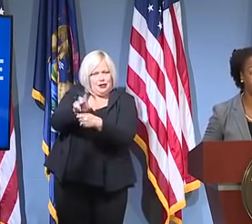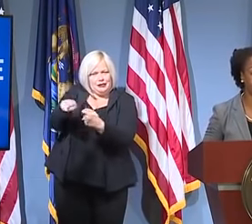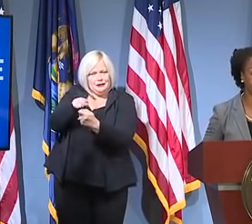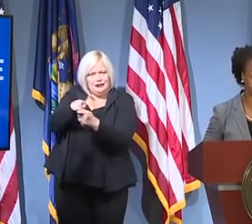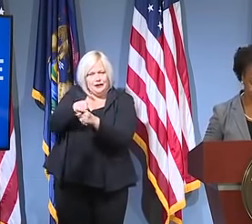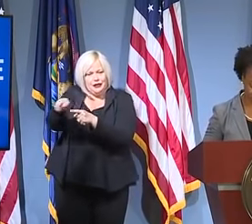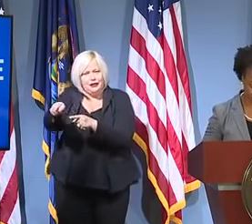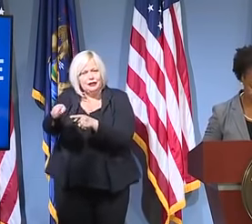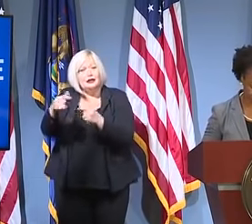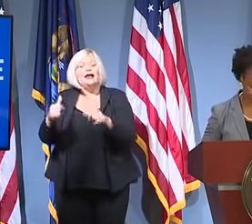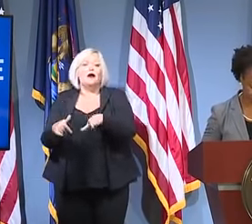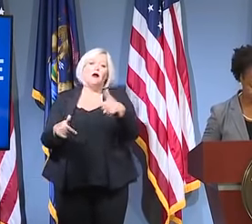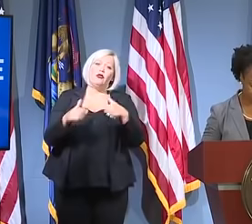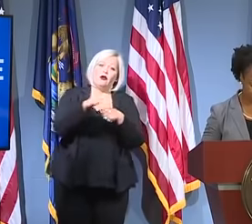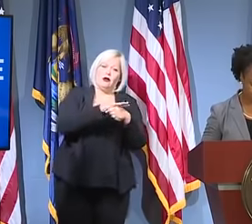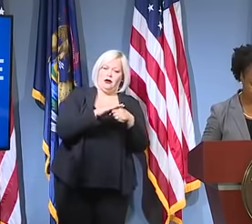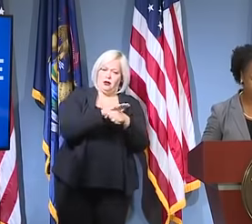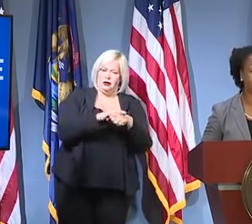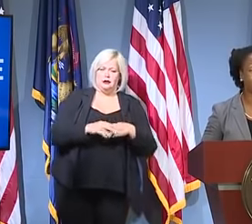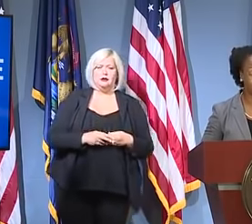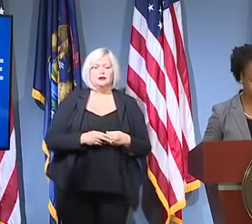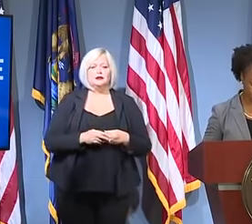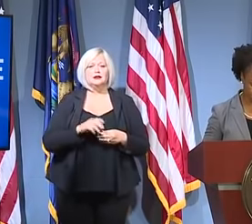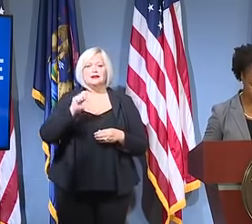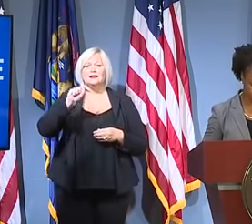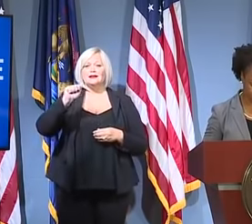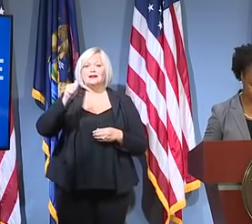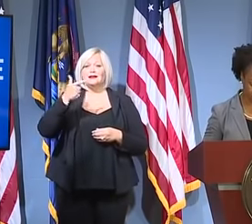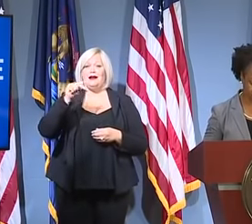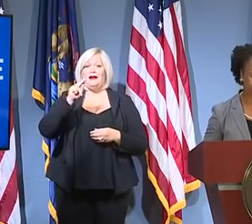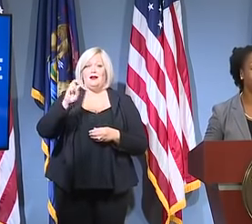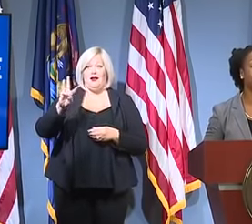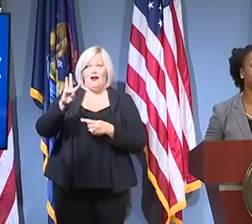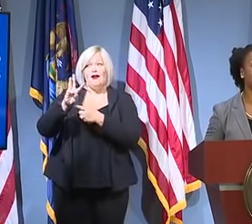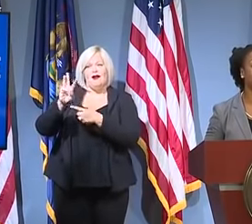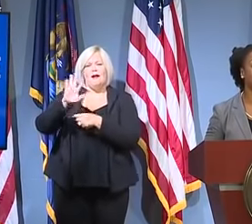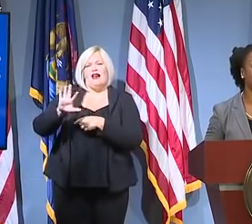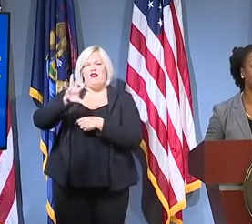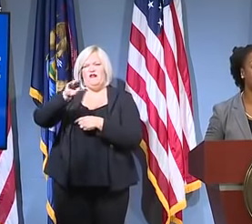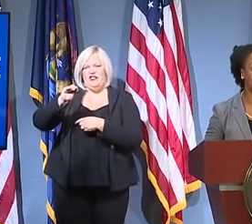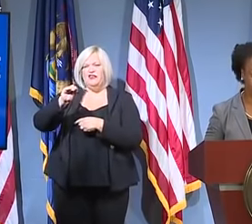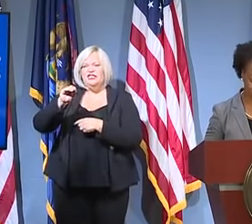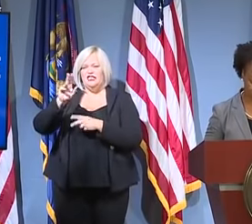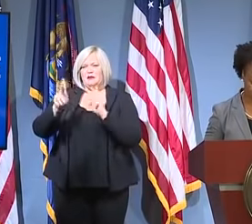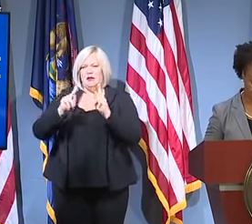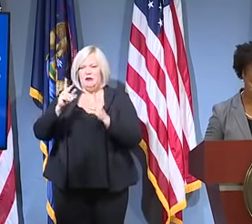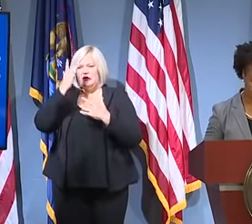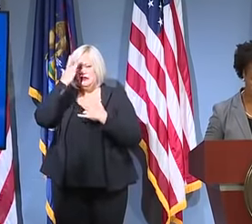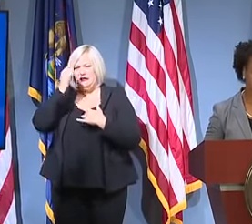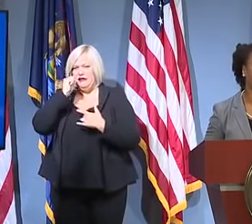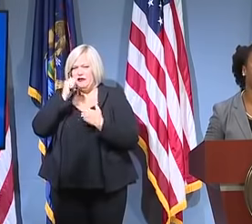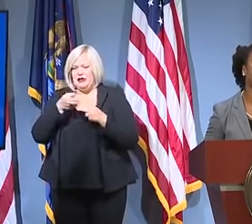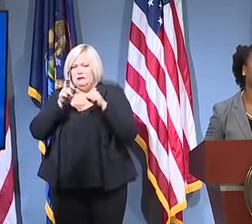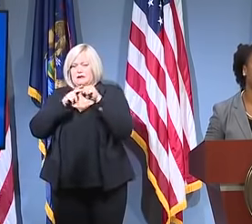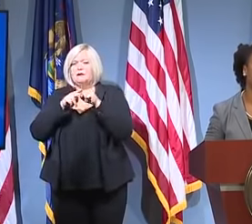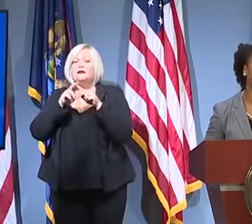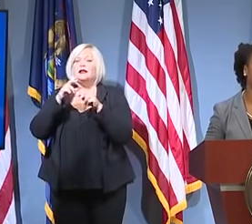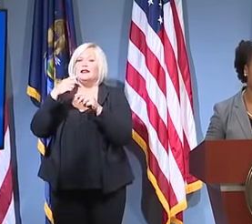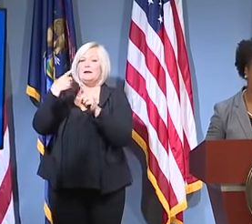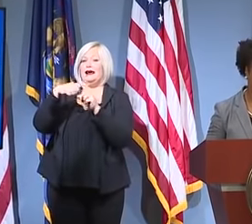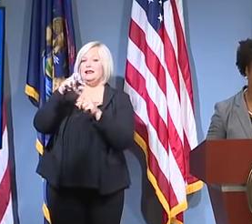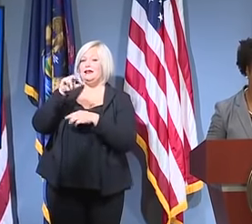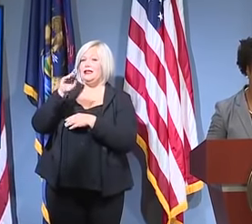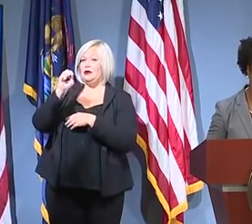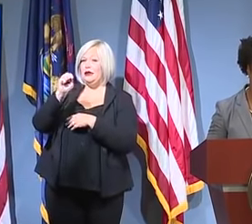bit more about the other regions in the state. The Saginaw region has a case rate of 50 cases per million people per day, with a positivity